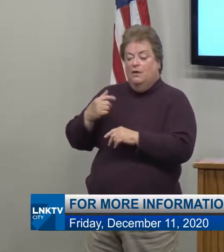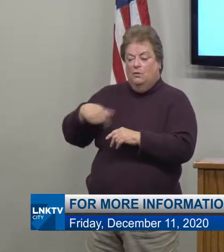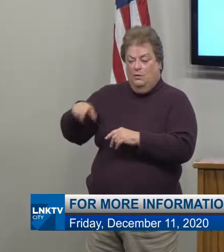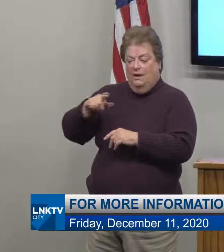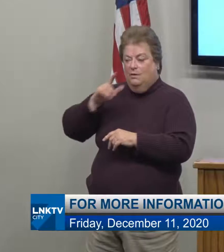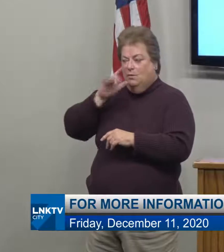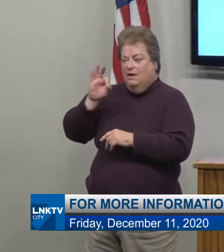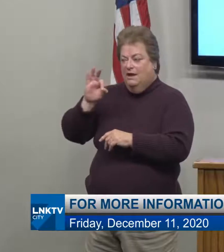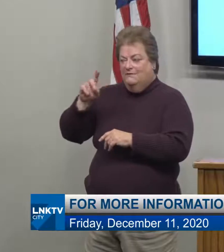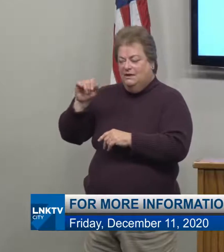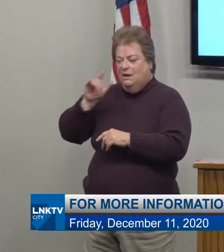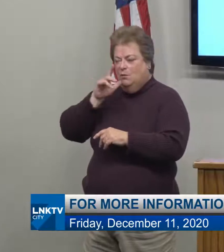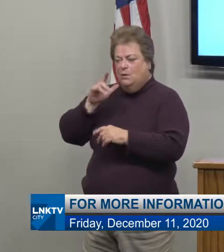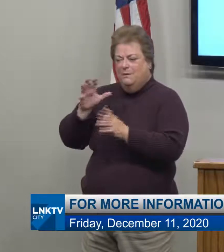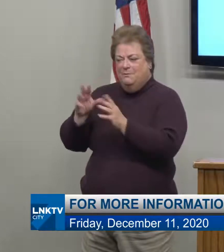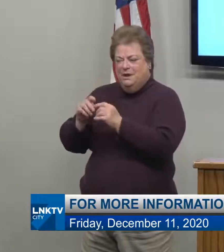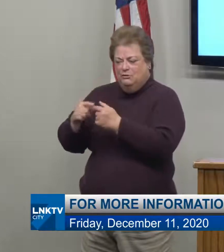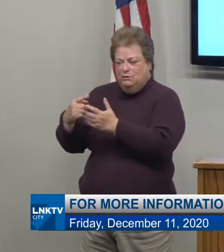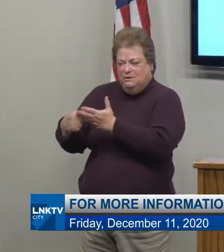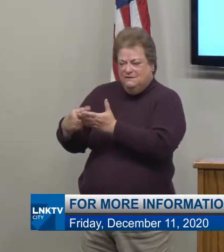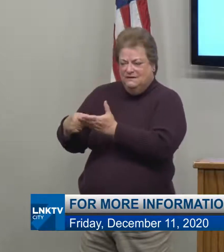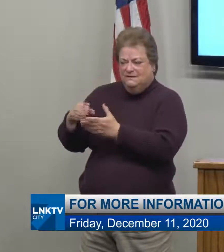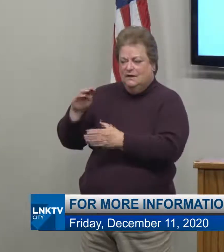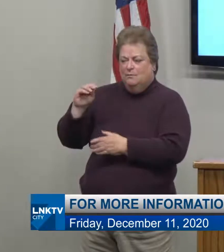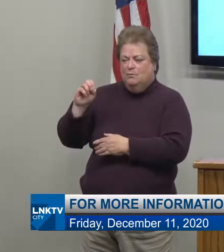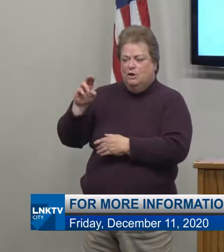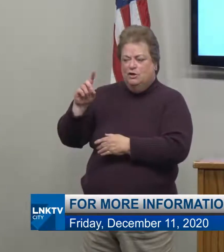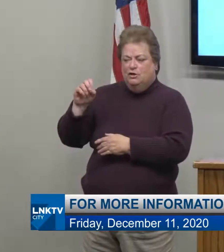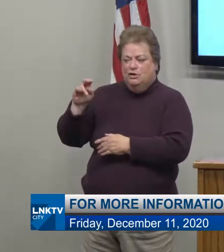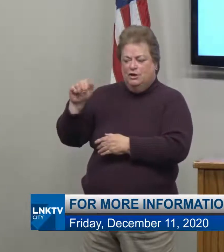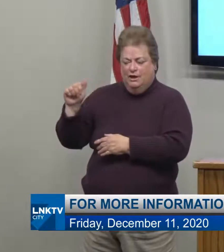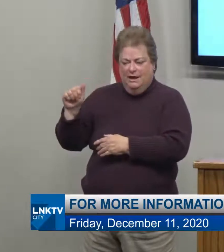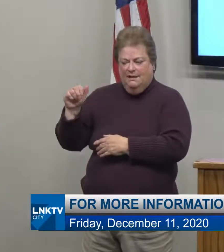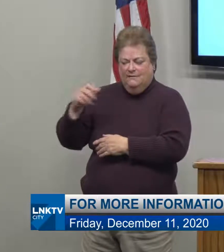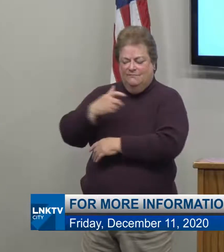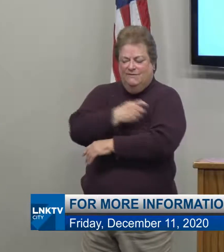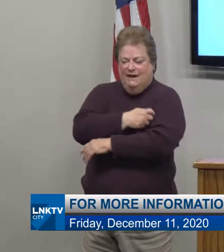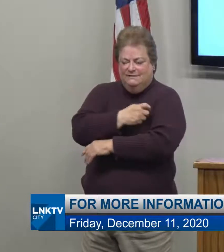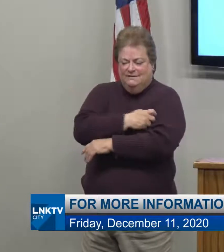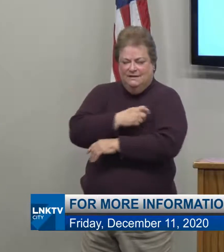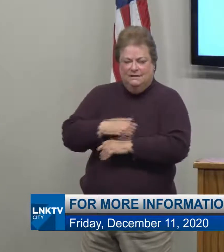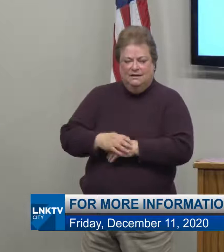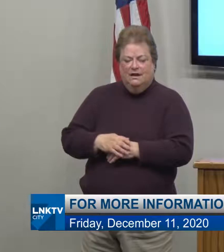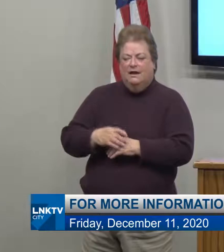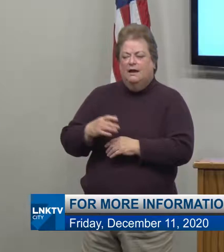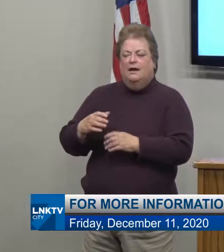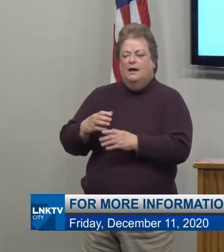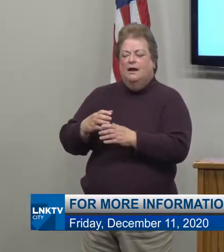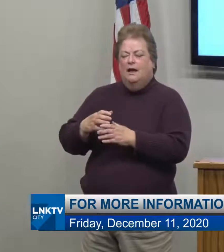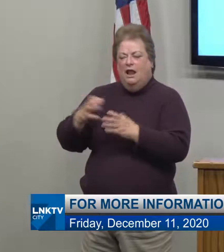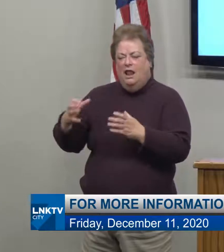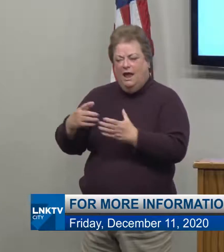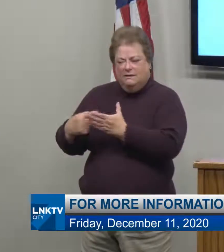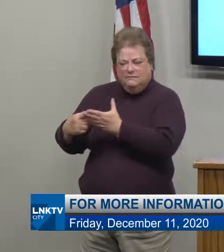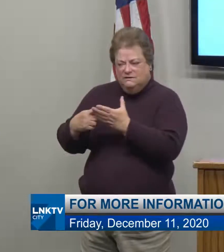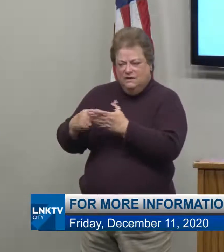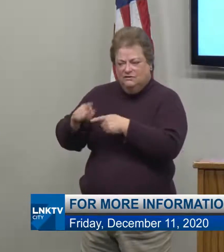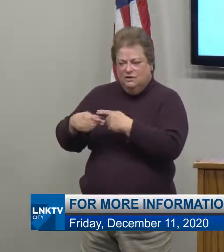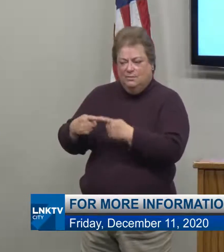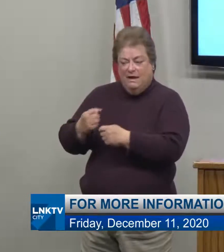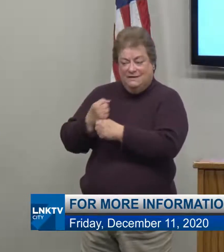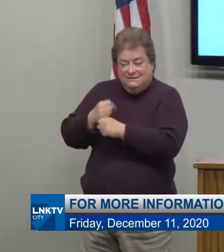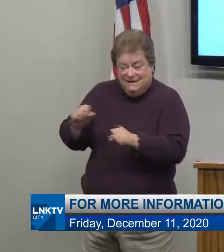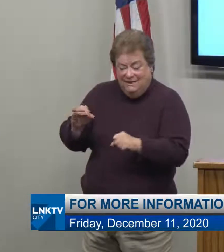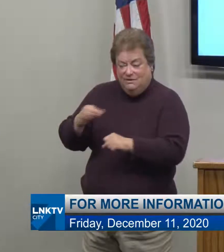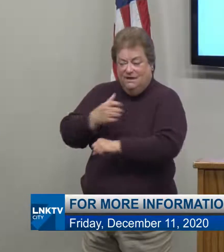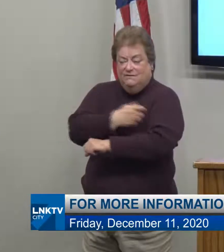the Moderna vaccine. Part of the approval process is related to vaccine safety, and when vaccine is available,